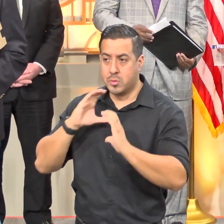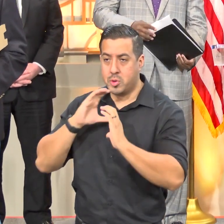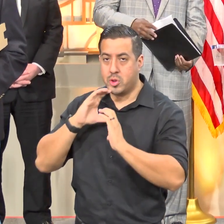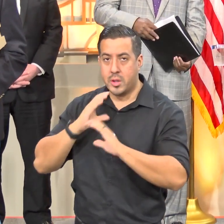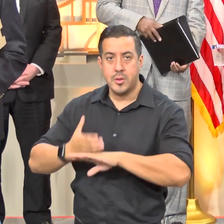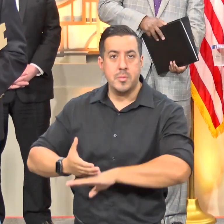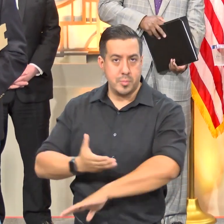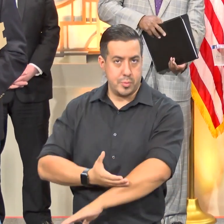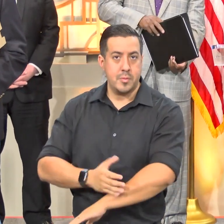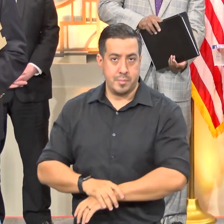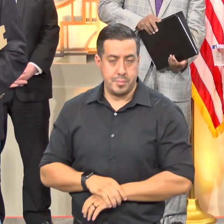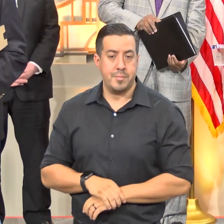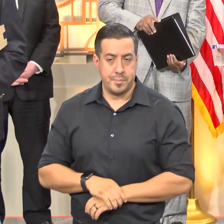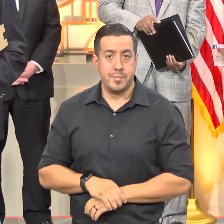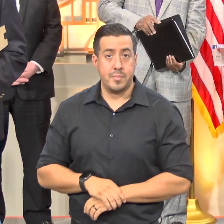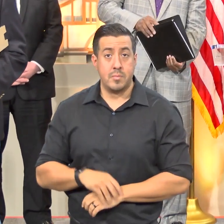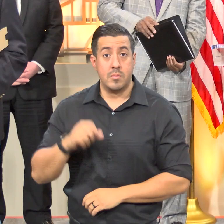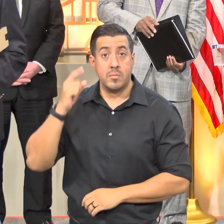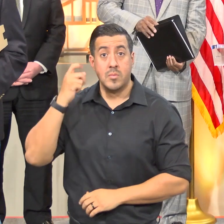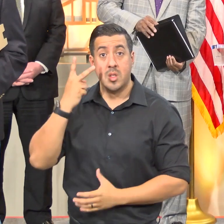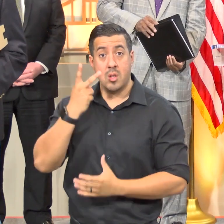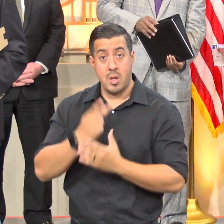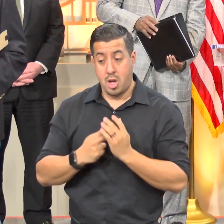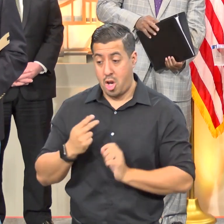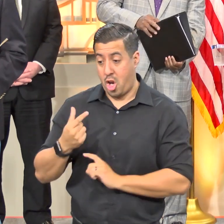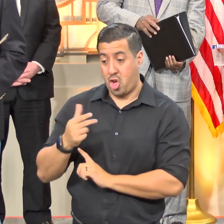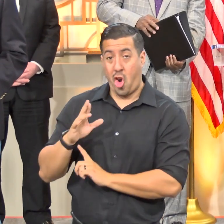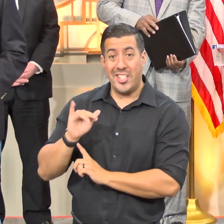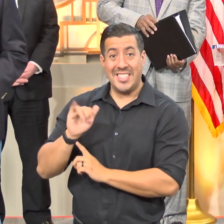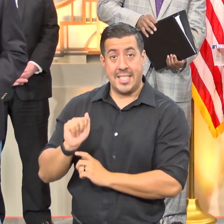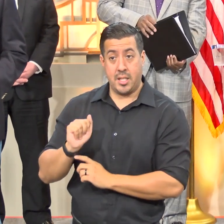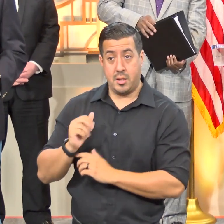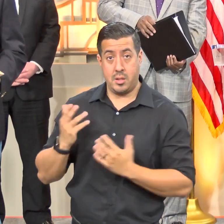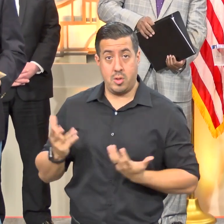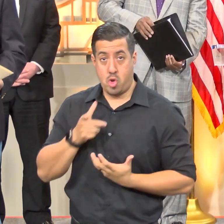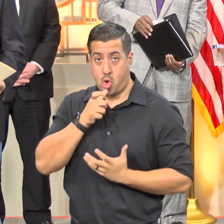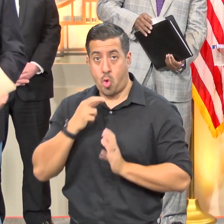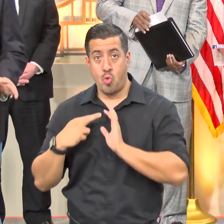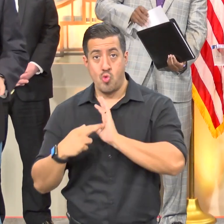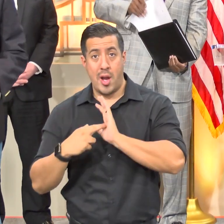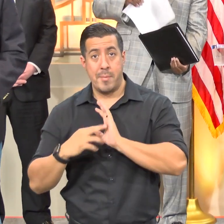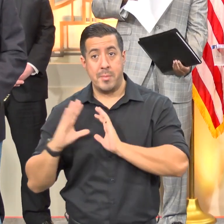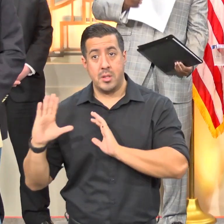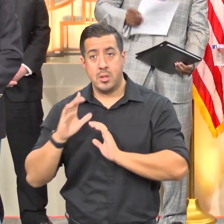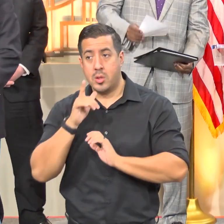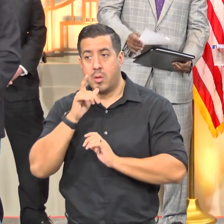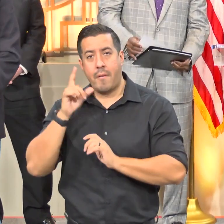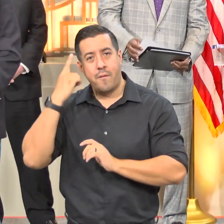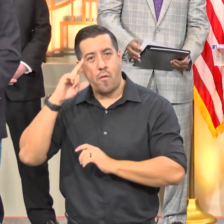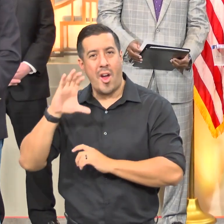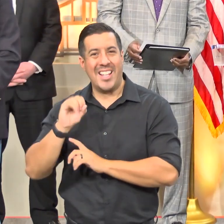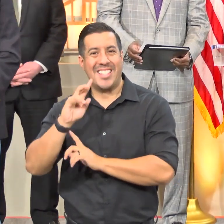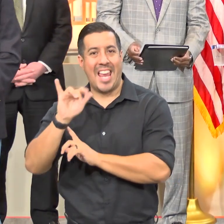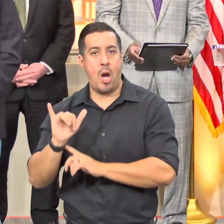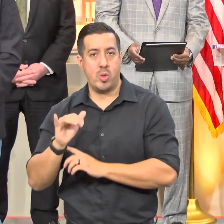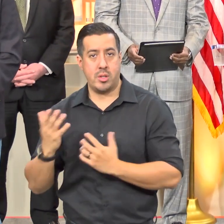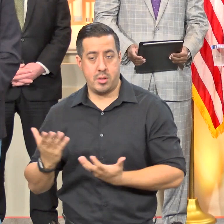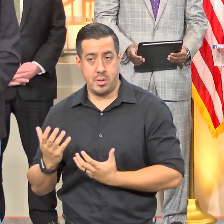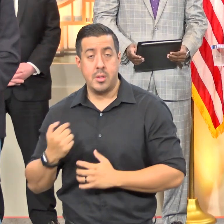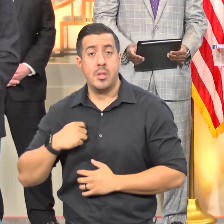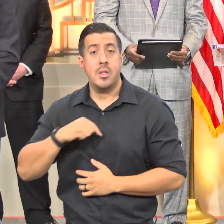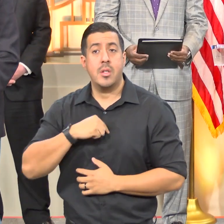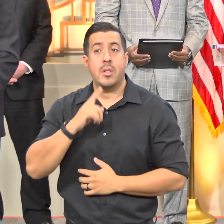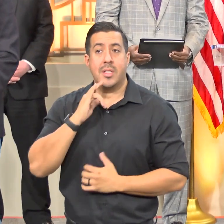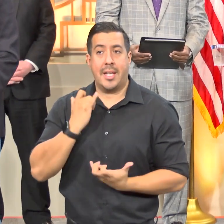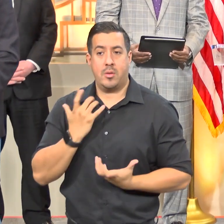communication. To that end, both Commissioner Garcia, who is representing his associates at the county, and I have created